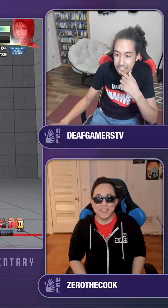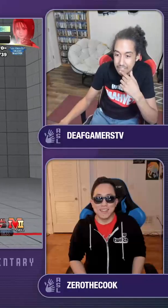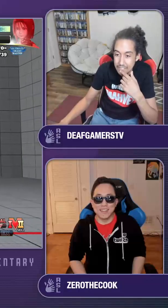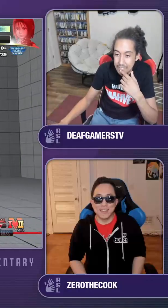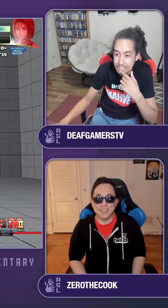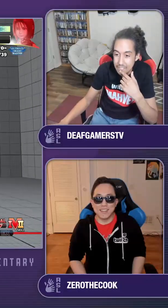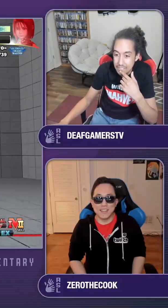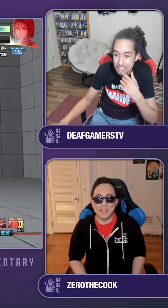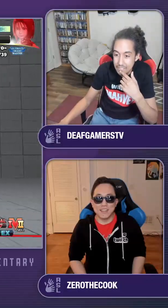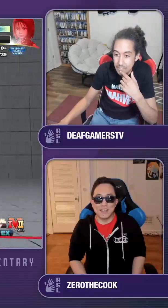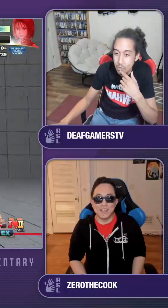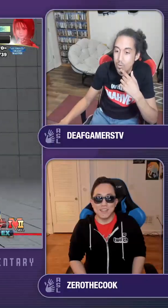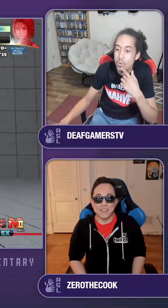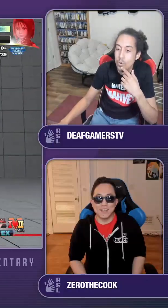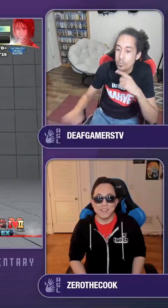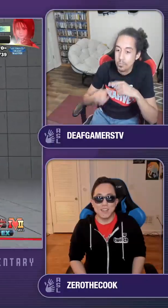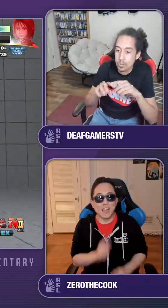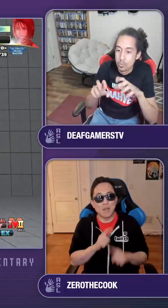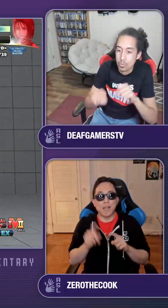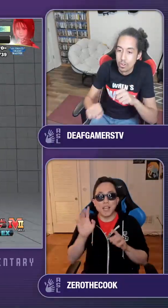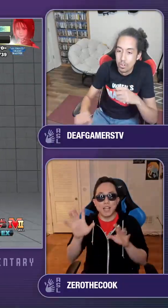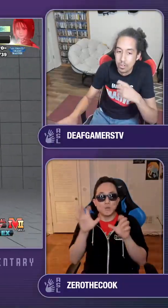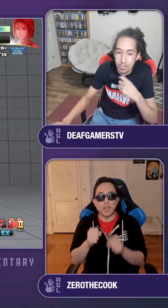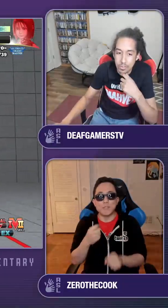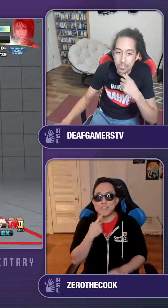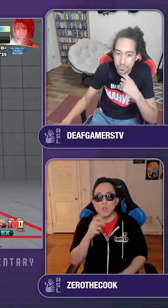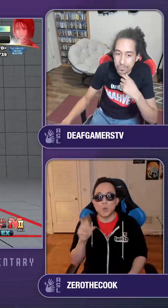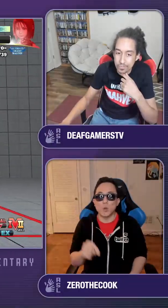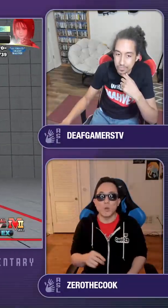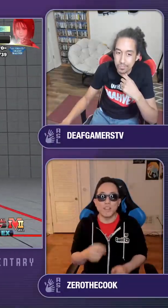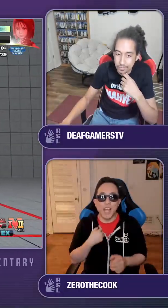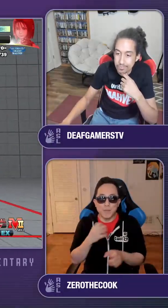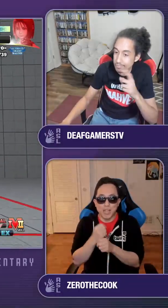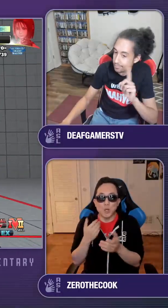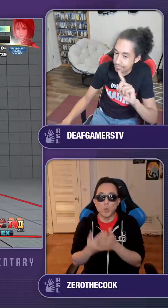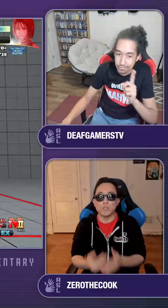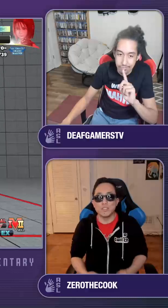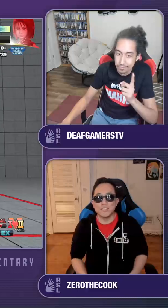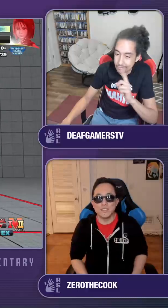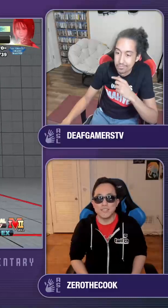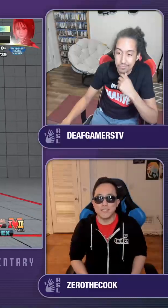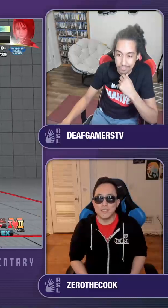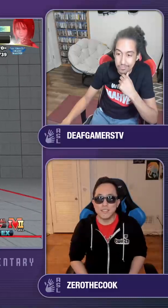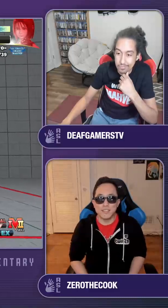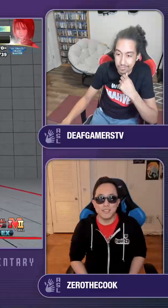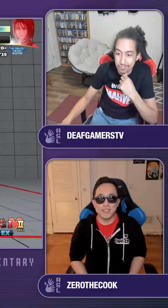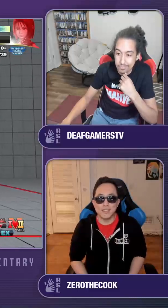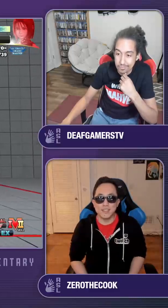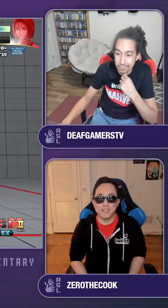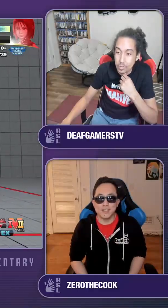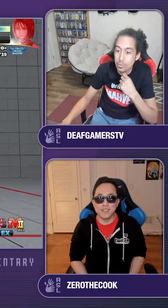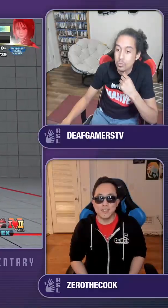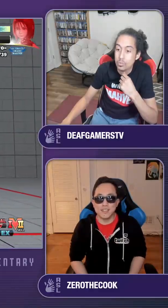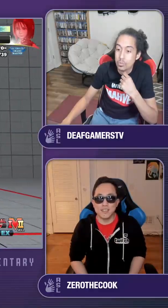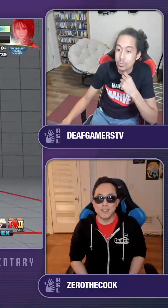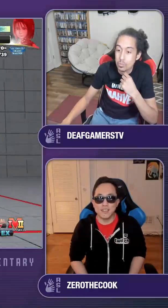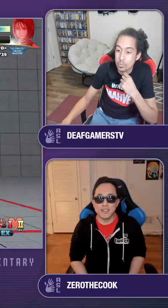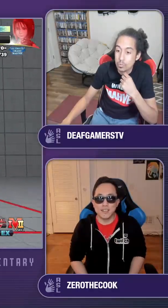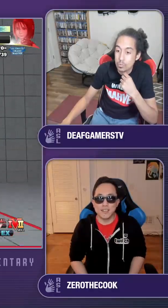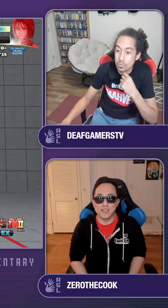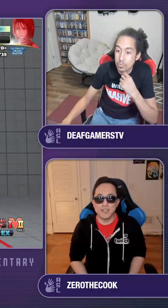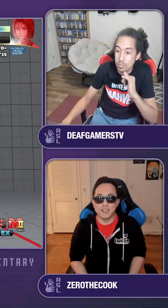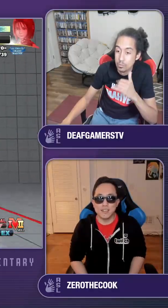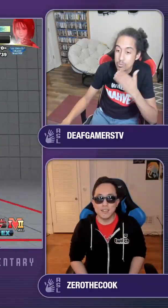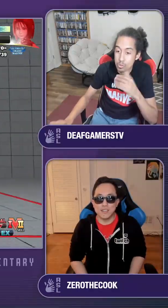Choco Blanca translated, where he talks about the risk reward that Akira has. It's like Akira will go in, they will do things because